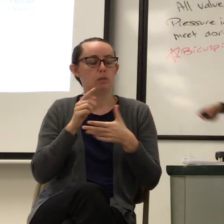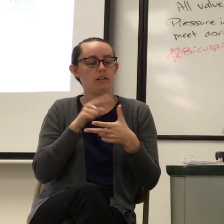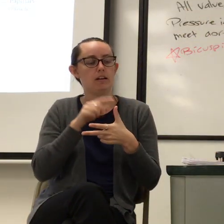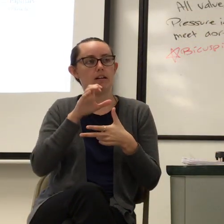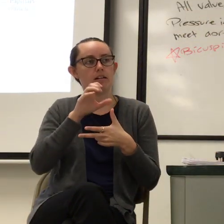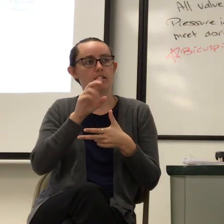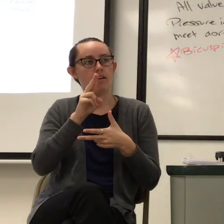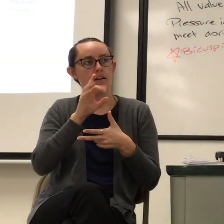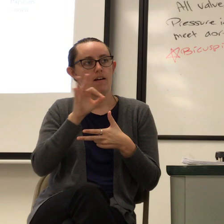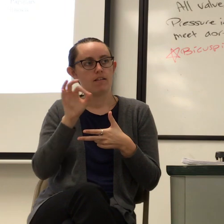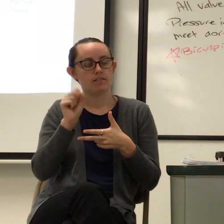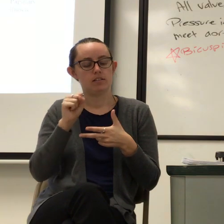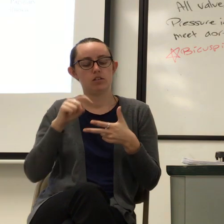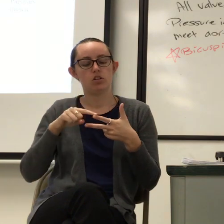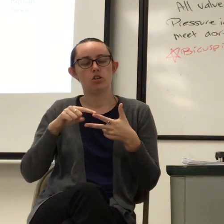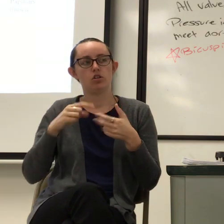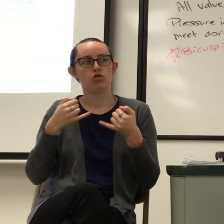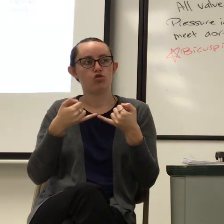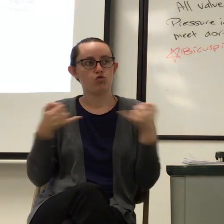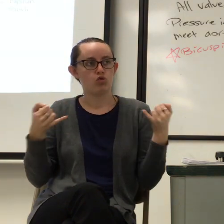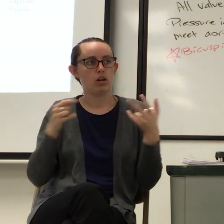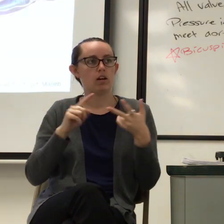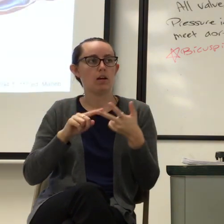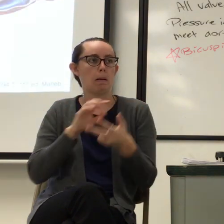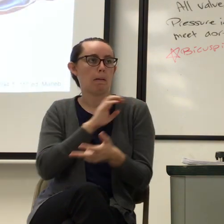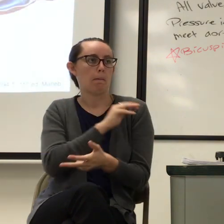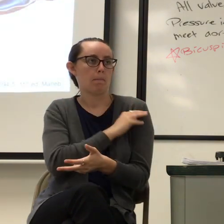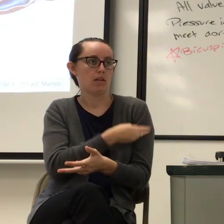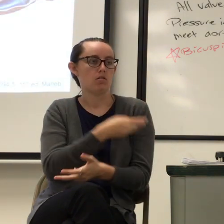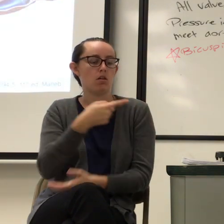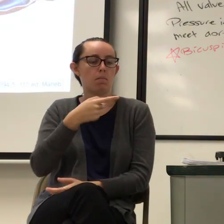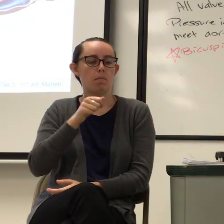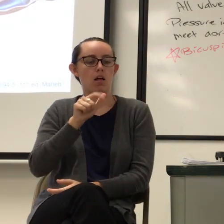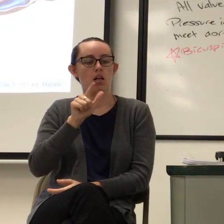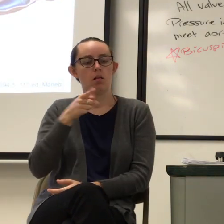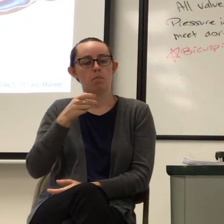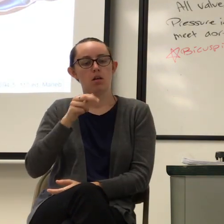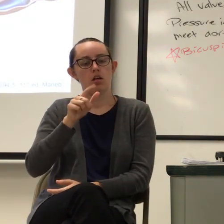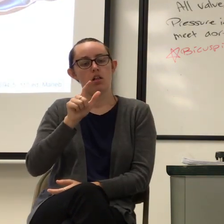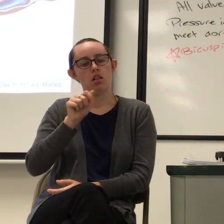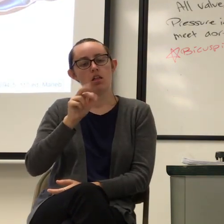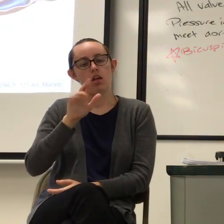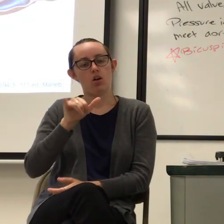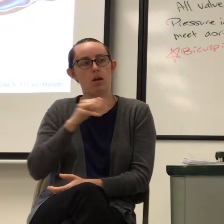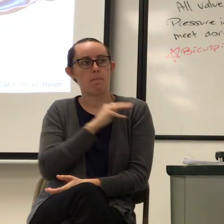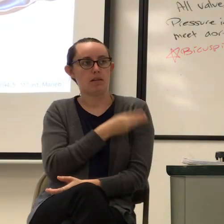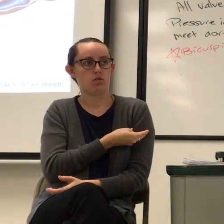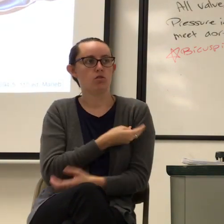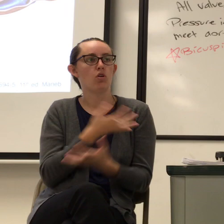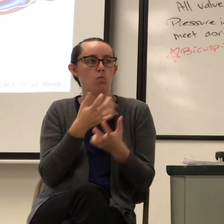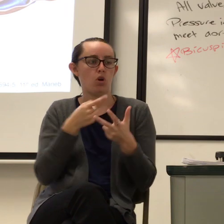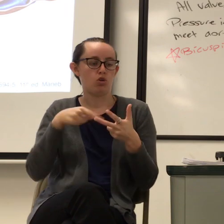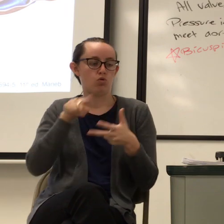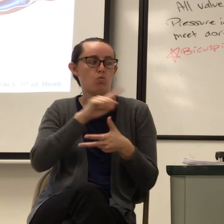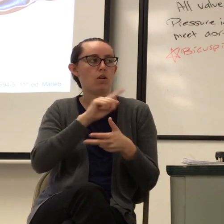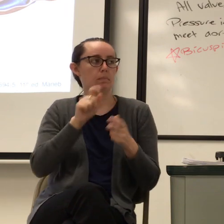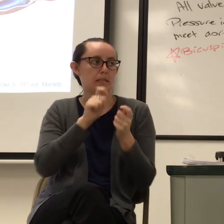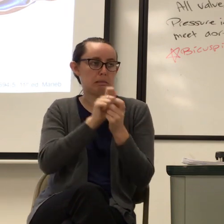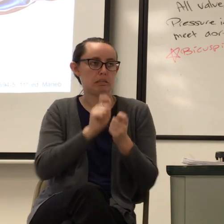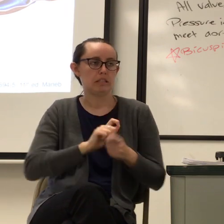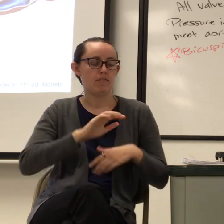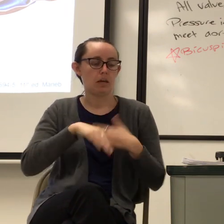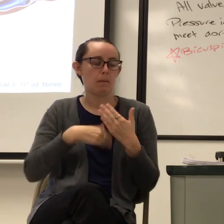students to be very specific about that. All right, let's see. All right, that's